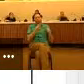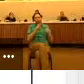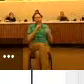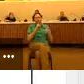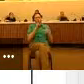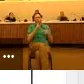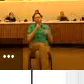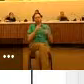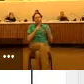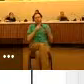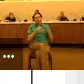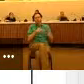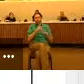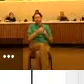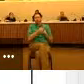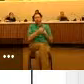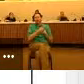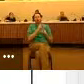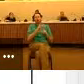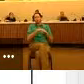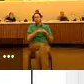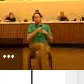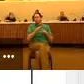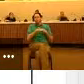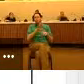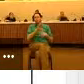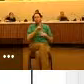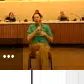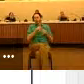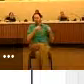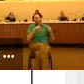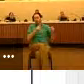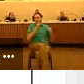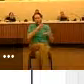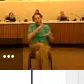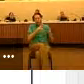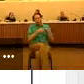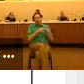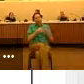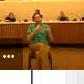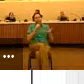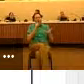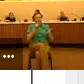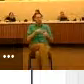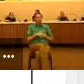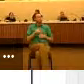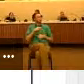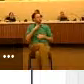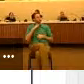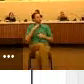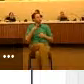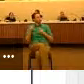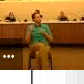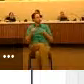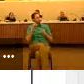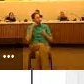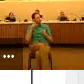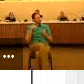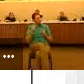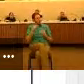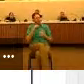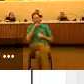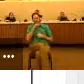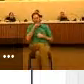the pathway or something like that if you wanted to, but you shouldn't have to mow it a lot. Is the pathway going to be, what's the material of the pathway?